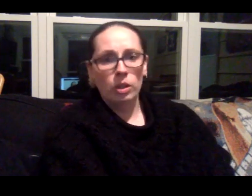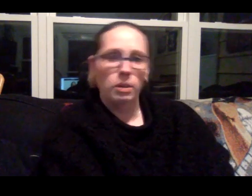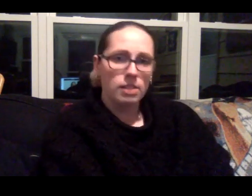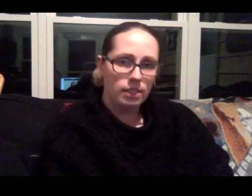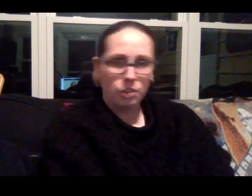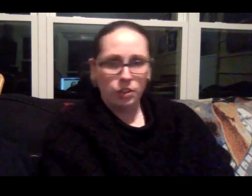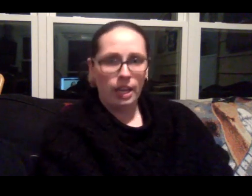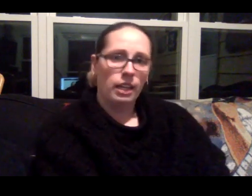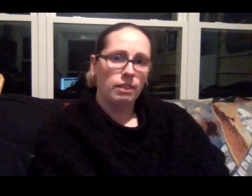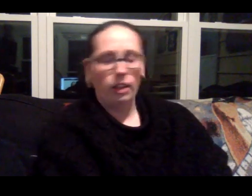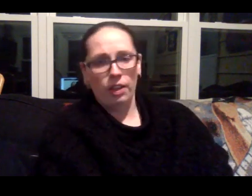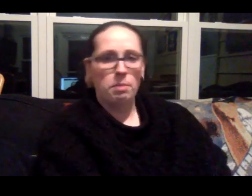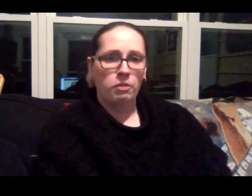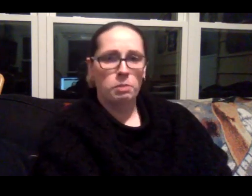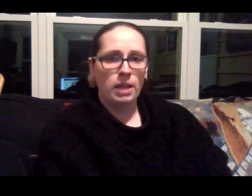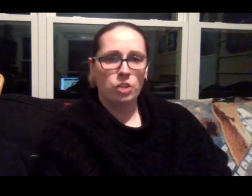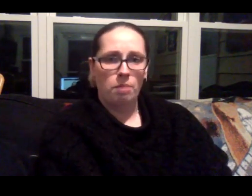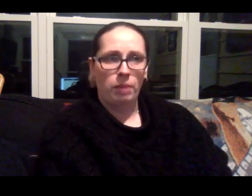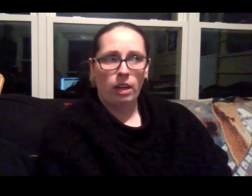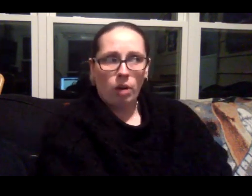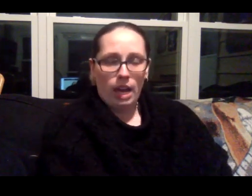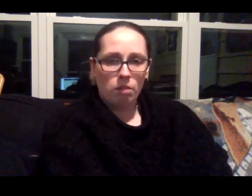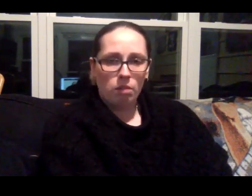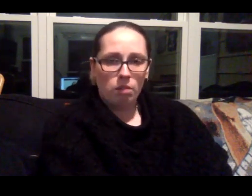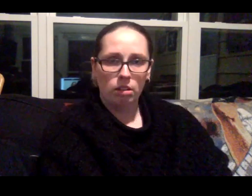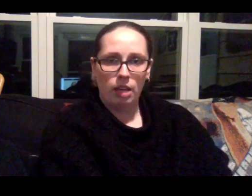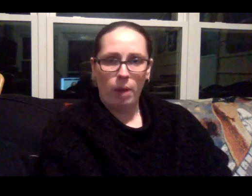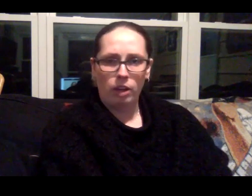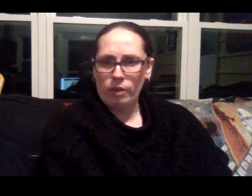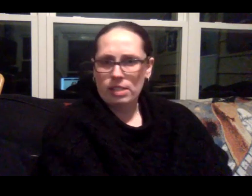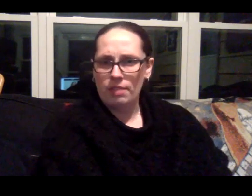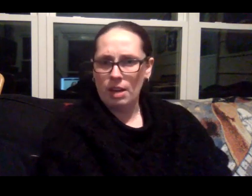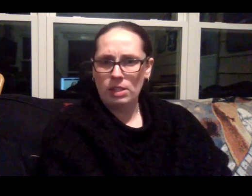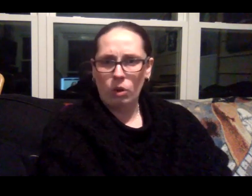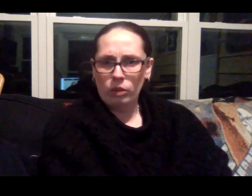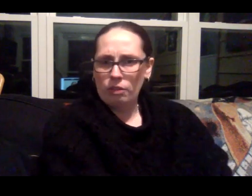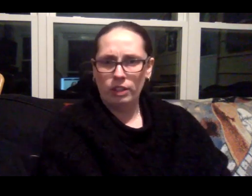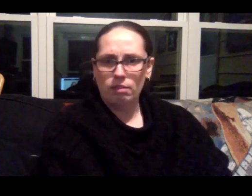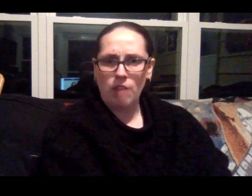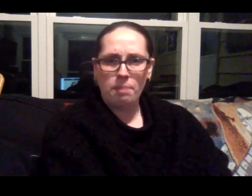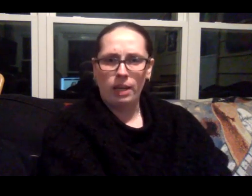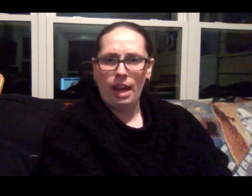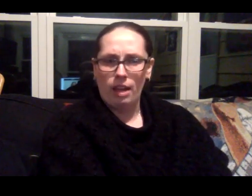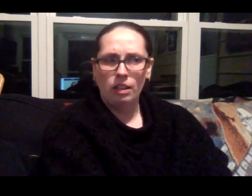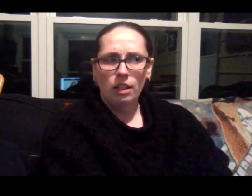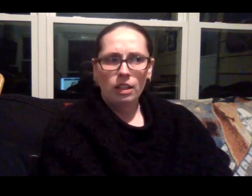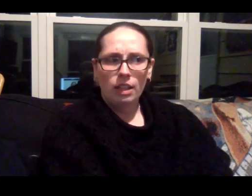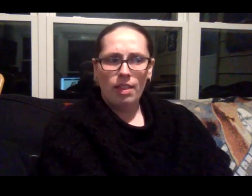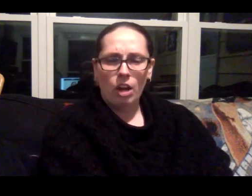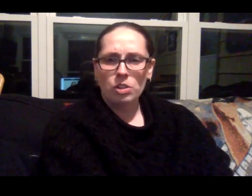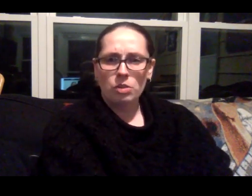one of the only ones in the district getting teletherapy for speech. And I'm like, okay, well then why aren't the rest of them? That's a whole different topic. And